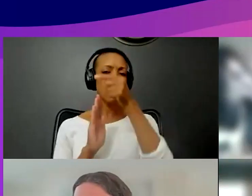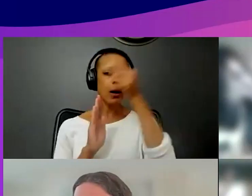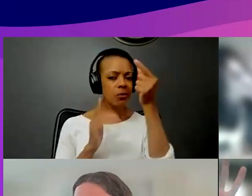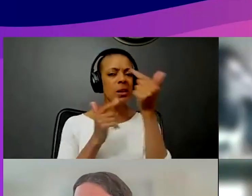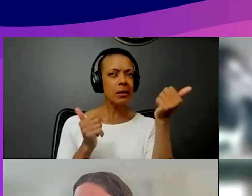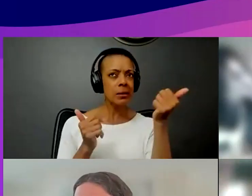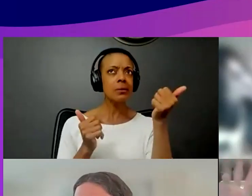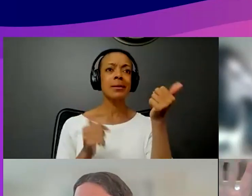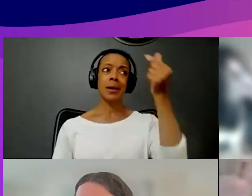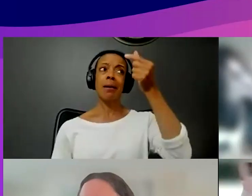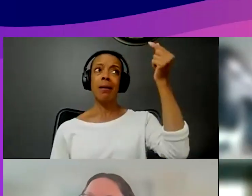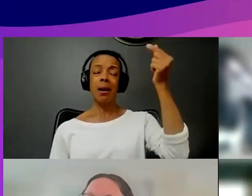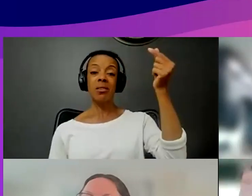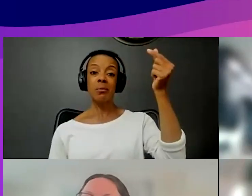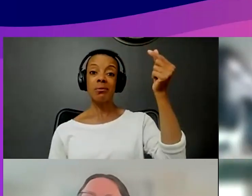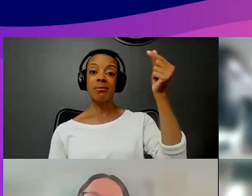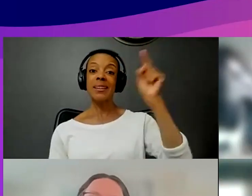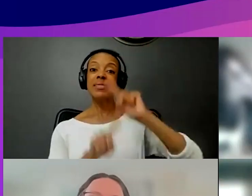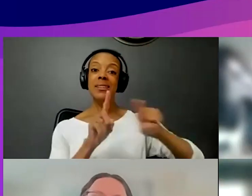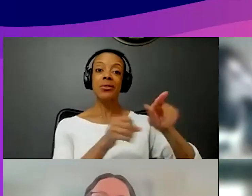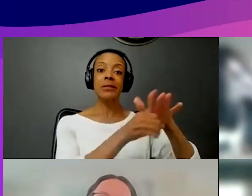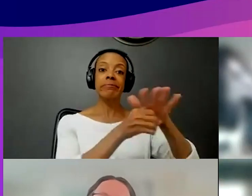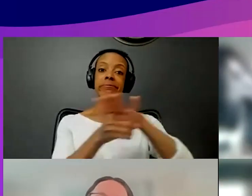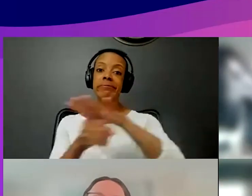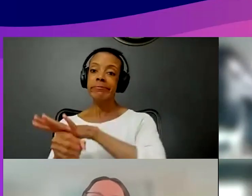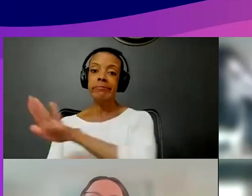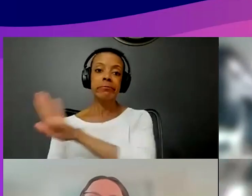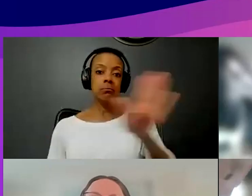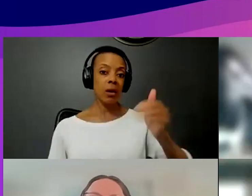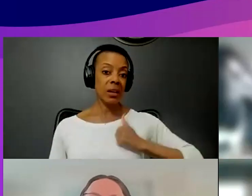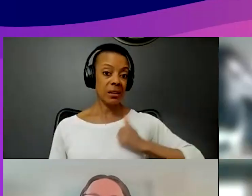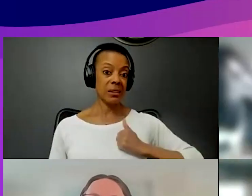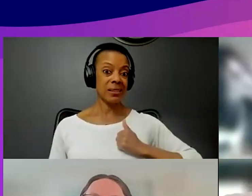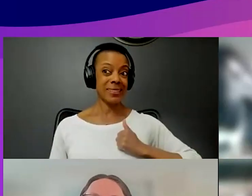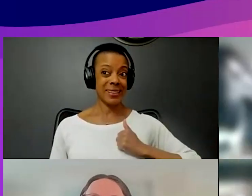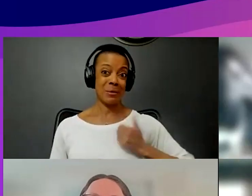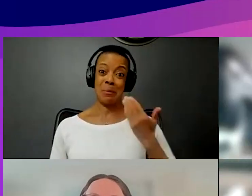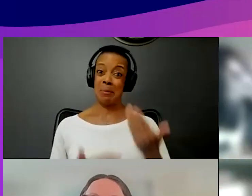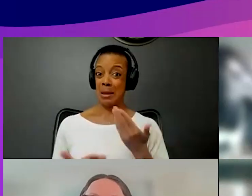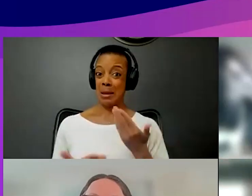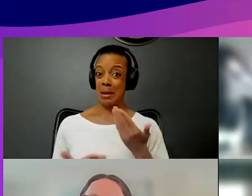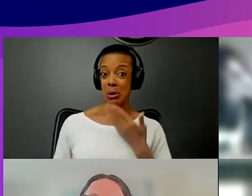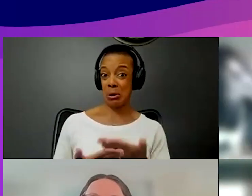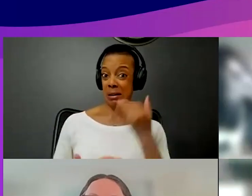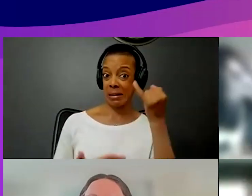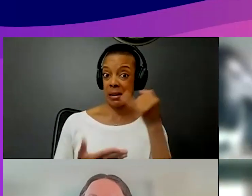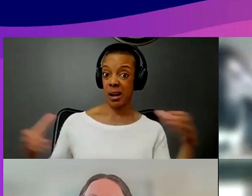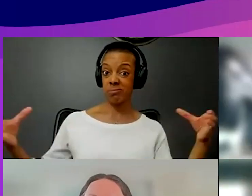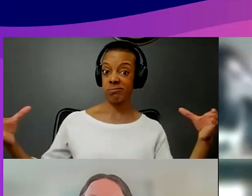you know, governments from different jurisdictions across the country, it would be good to kind of come, you know, together more to kind